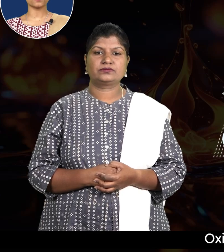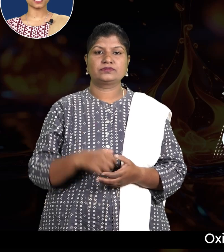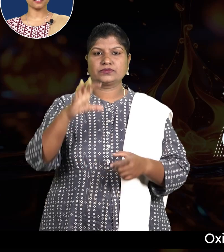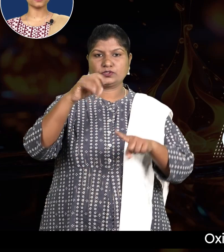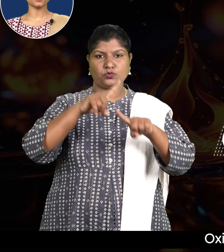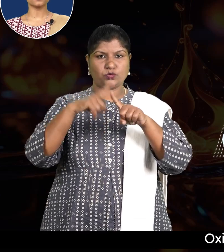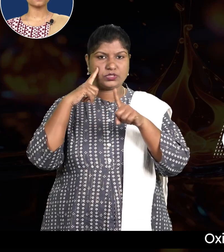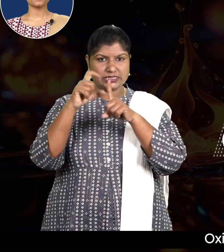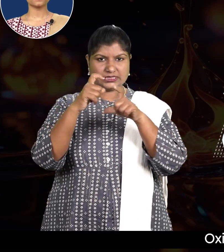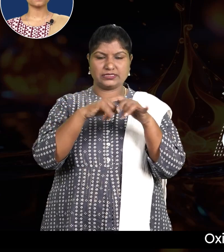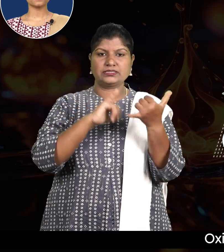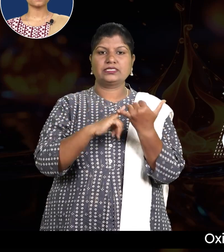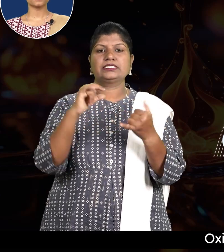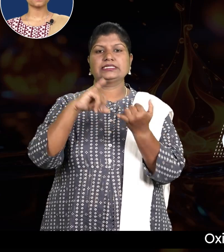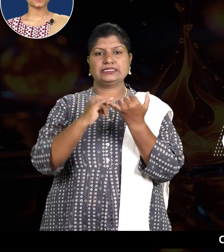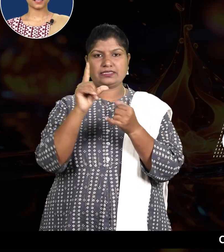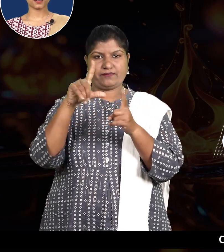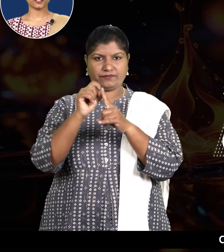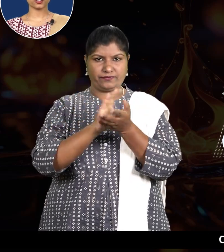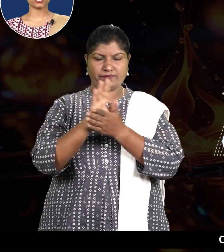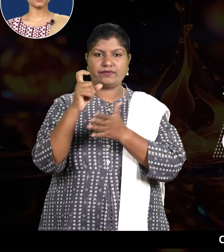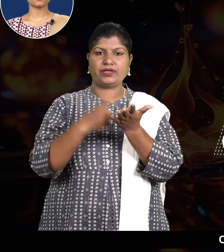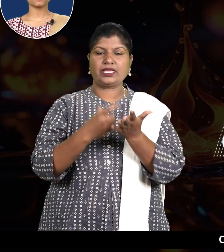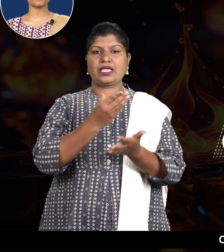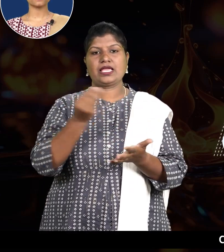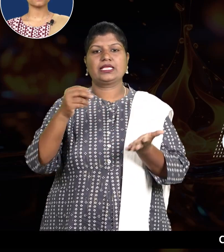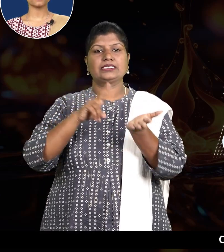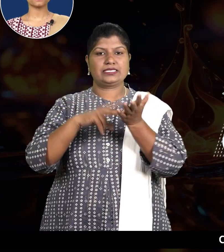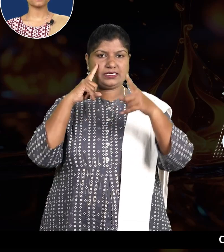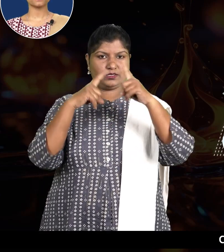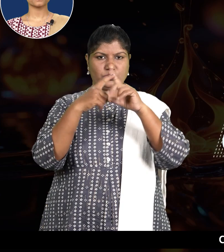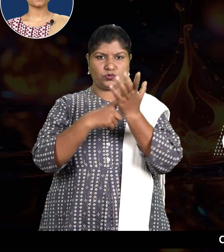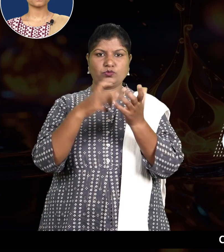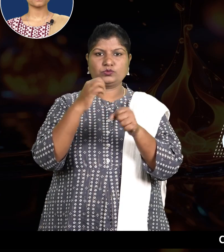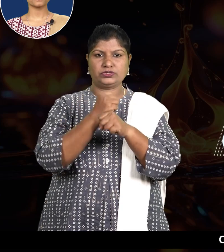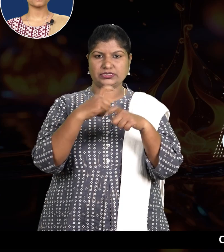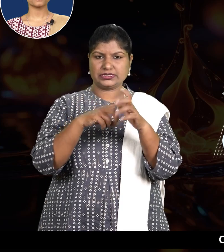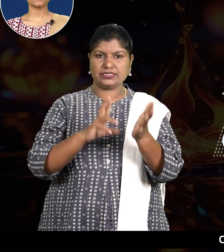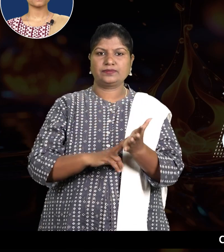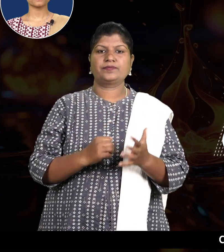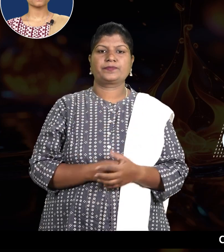Oxides of sulfur and nitrogen